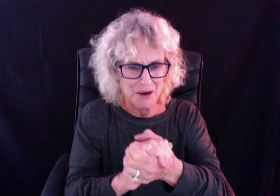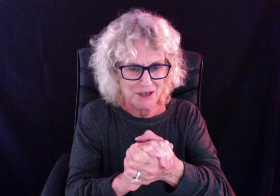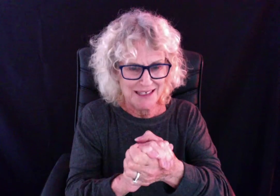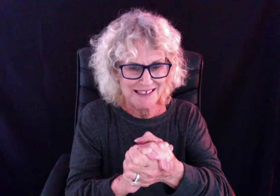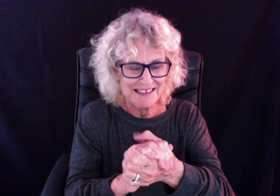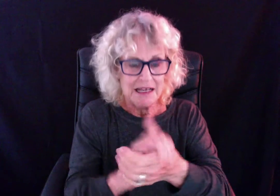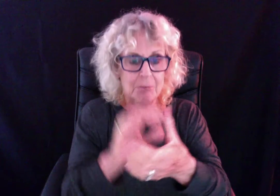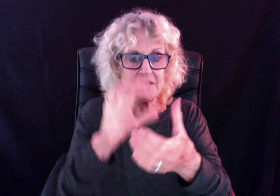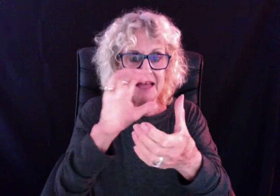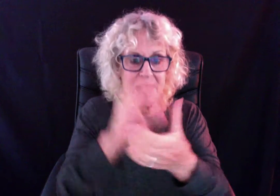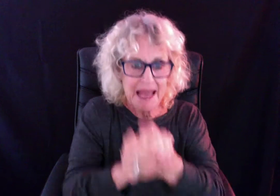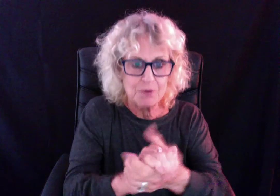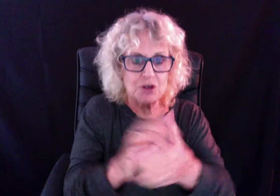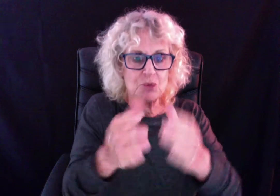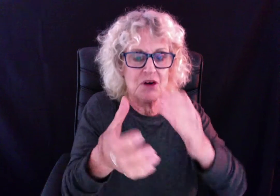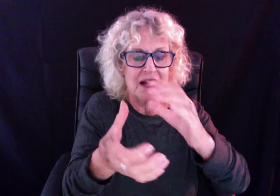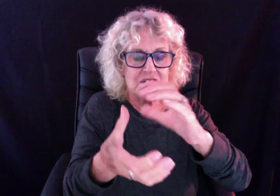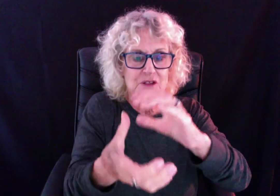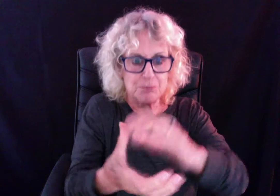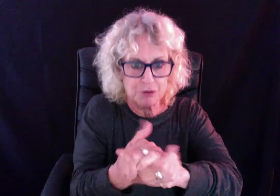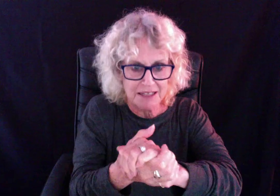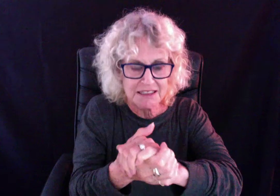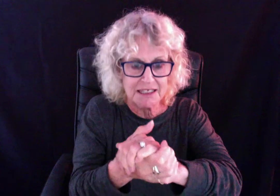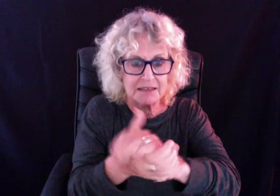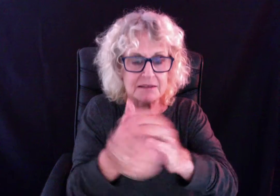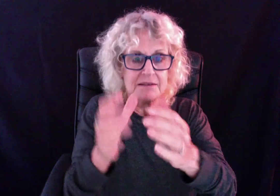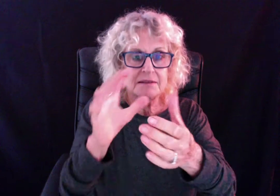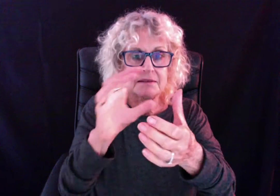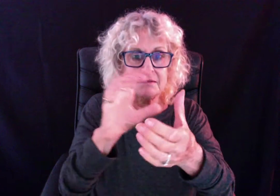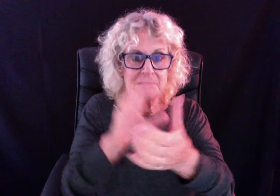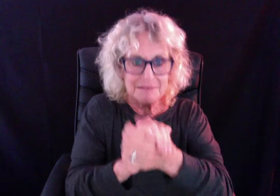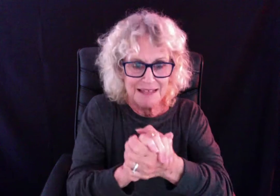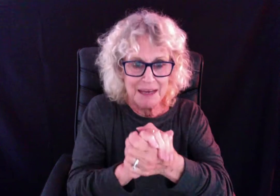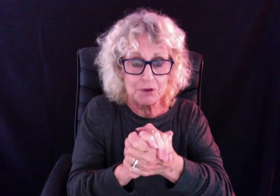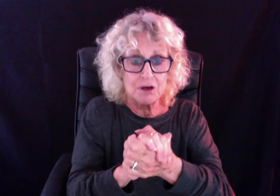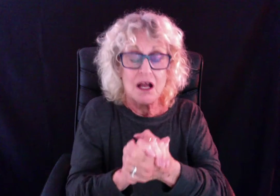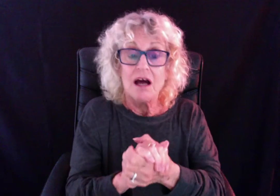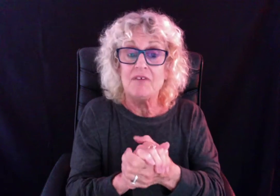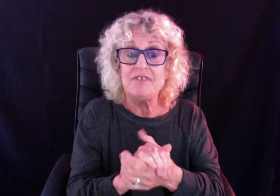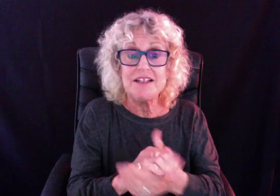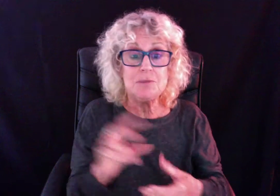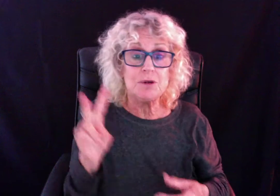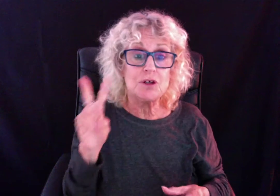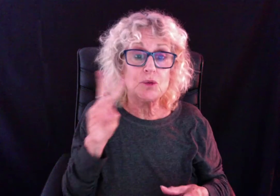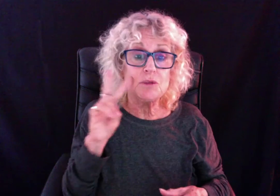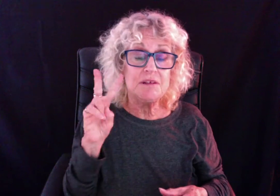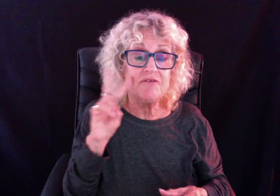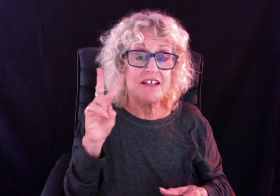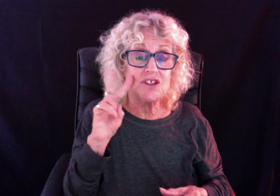married, but the hamburger, we're actually pressing the hamburger. A veggie burger would be